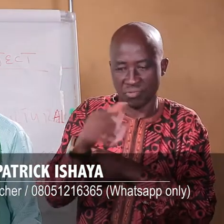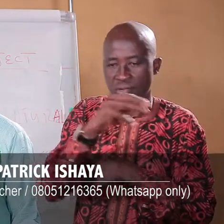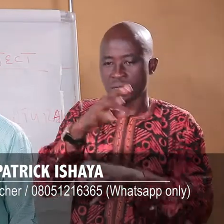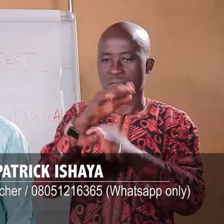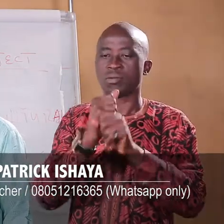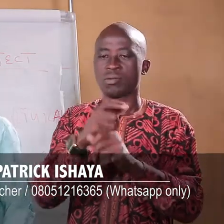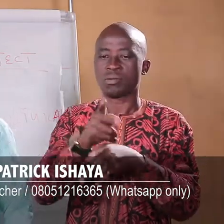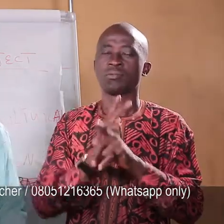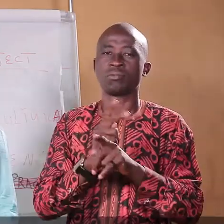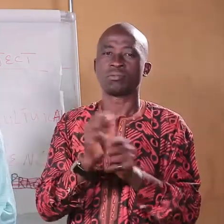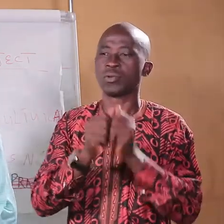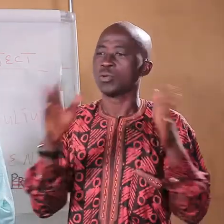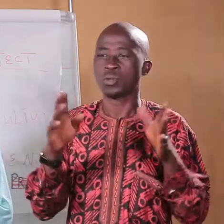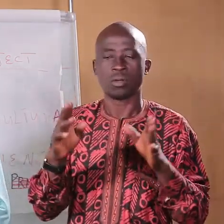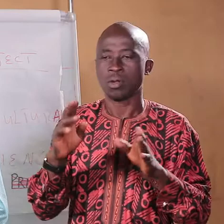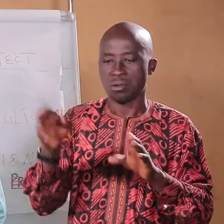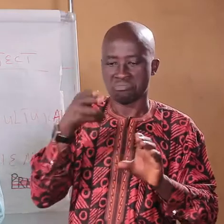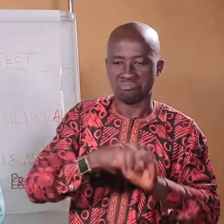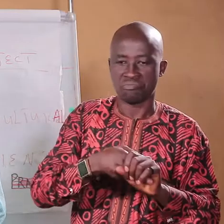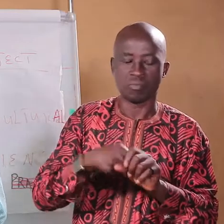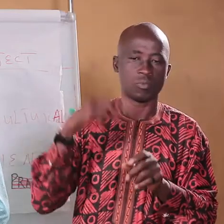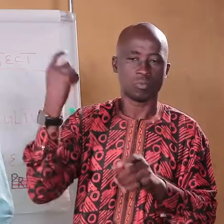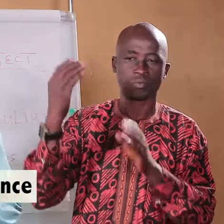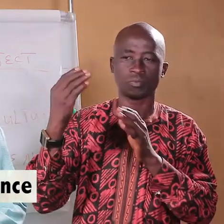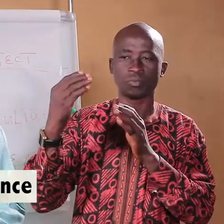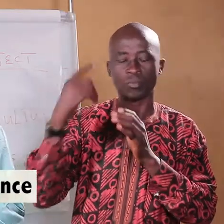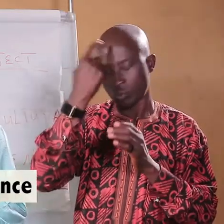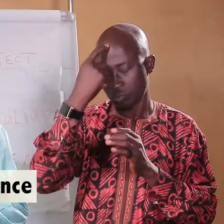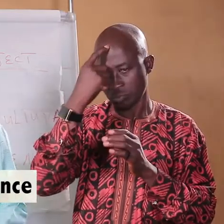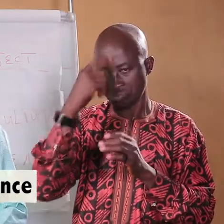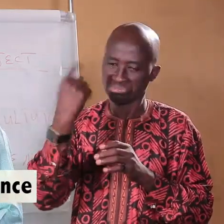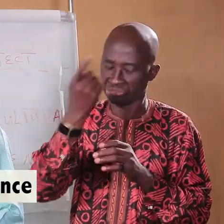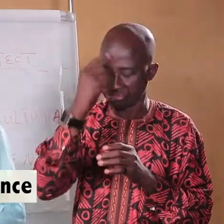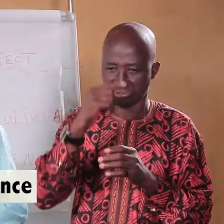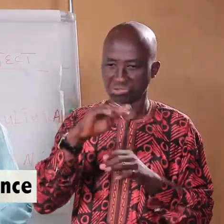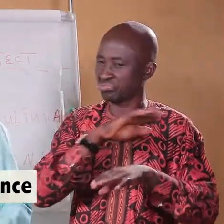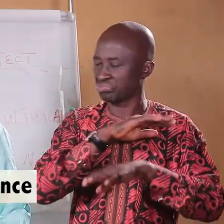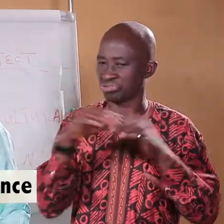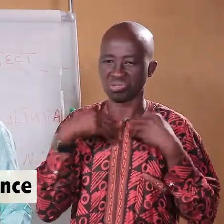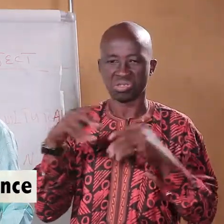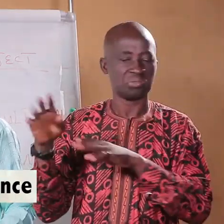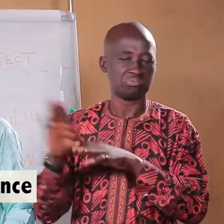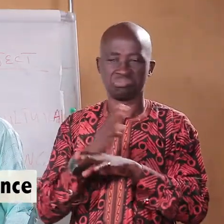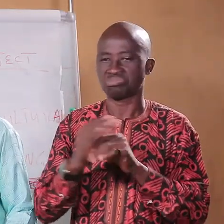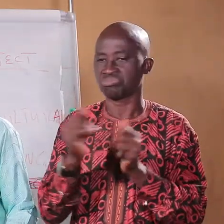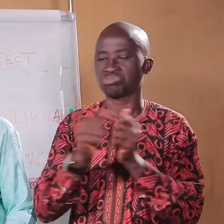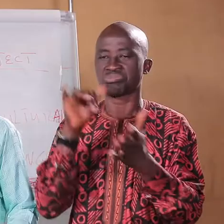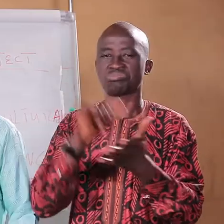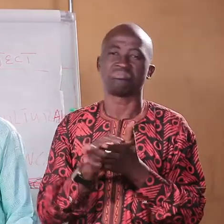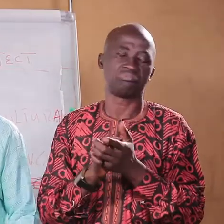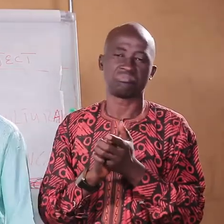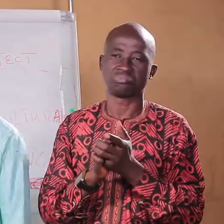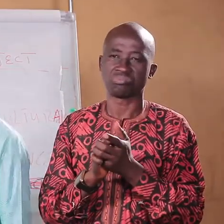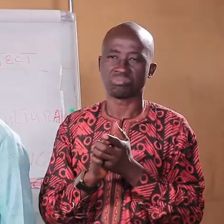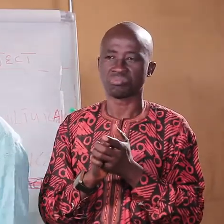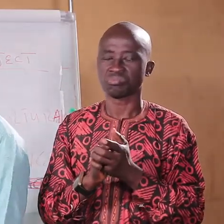that loan without involving the government. The government is not concerned. The government don't even know whether the farmer is obtaining a